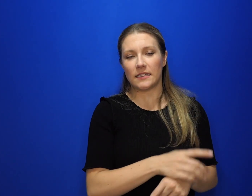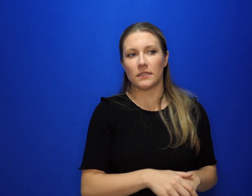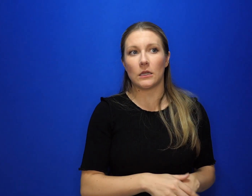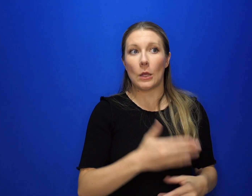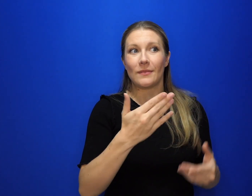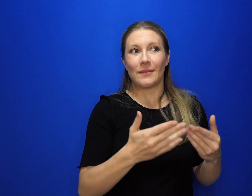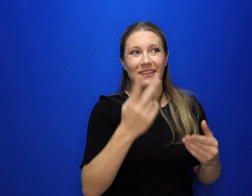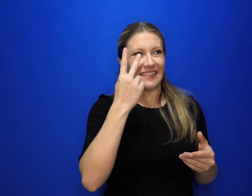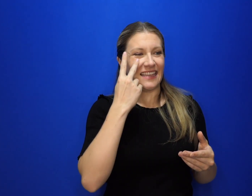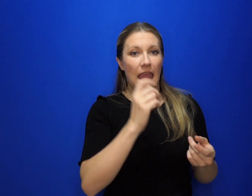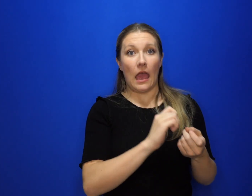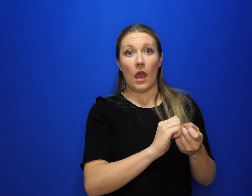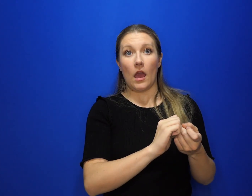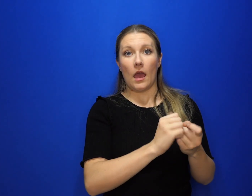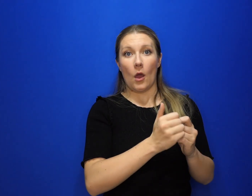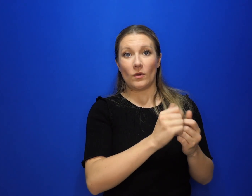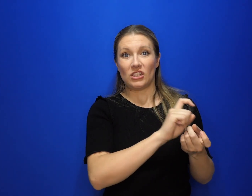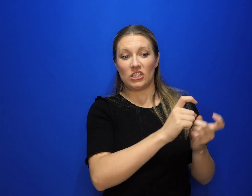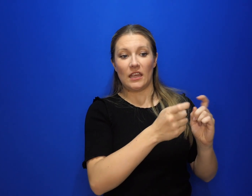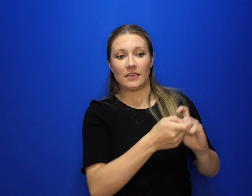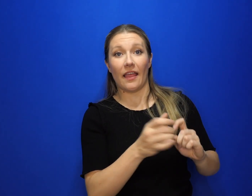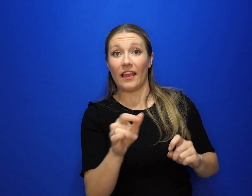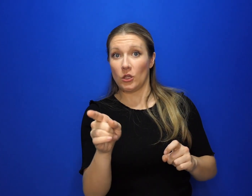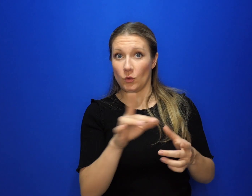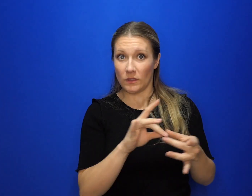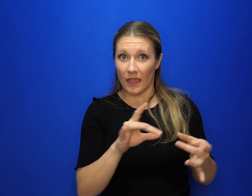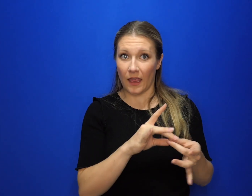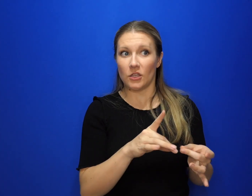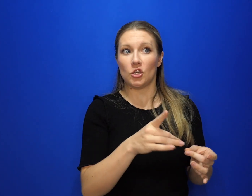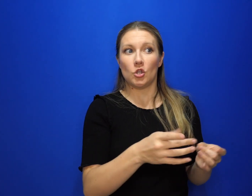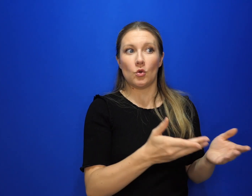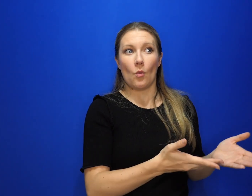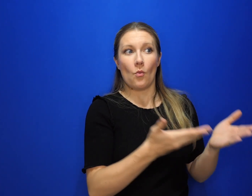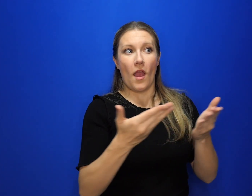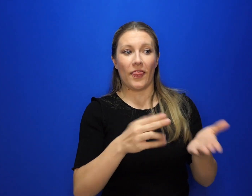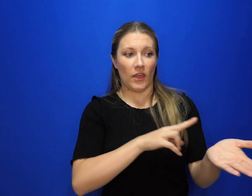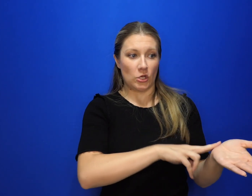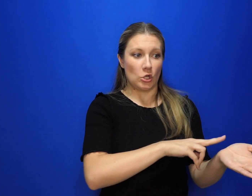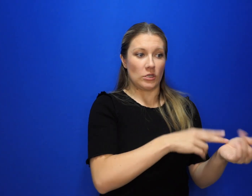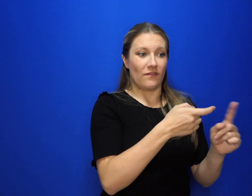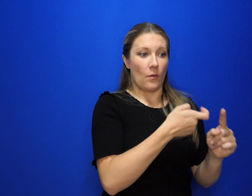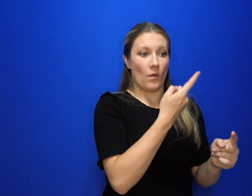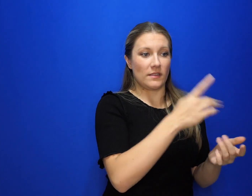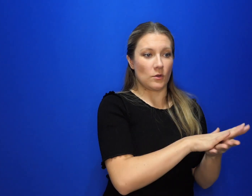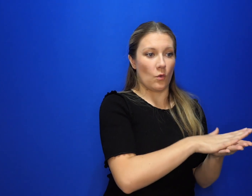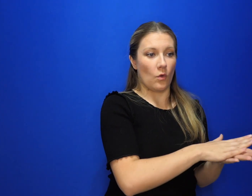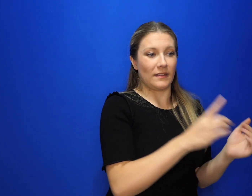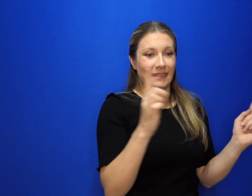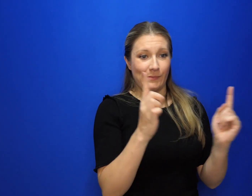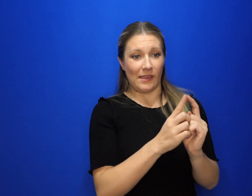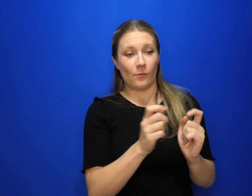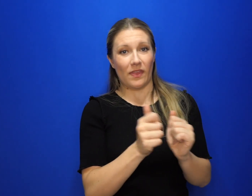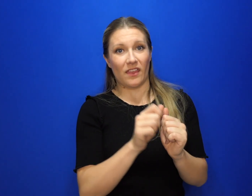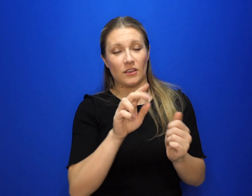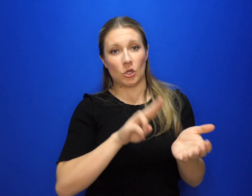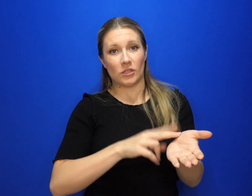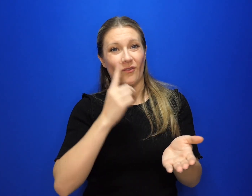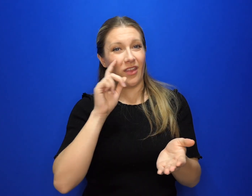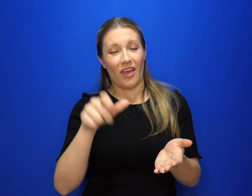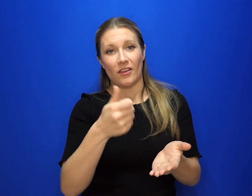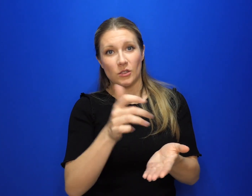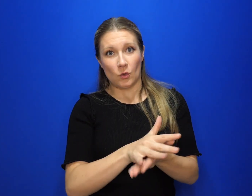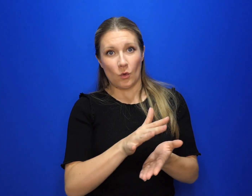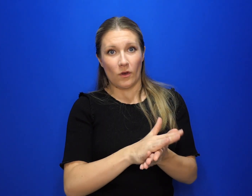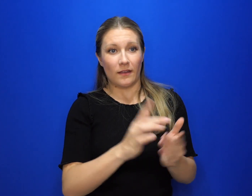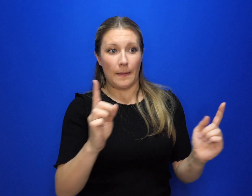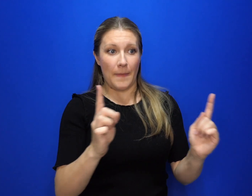how it might change. Like you said, you took your nurse along to prove to the next entry level of kind of school age, this is what worked. This